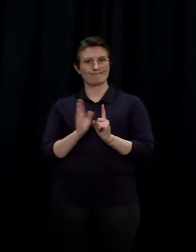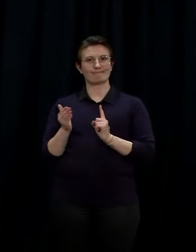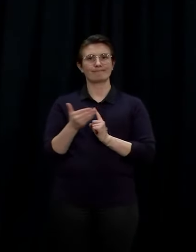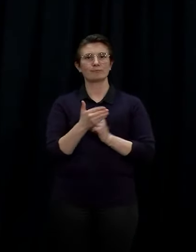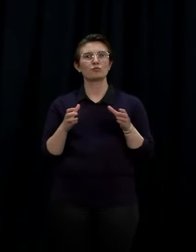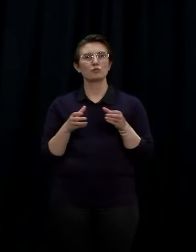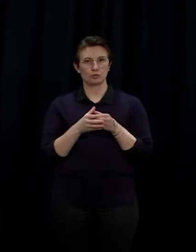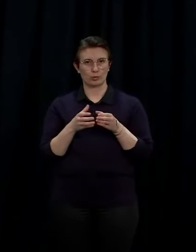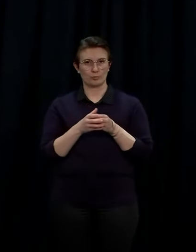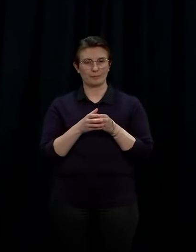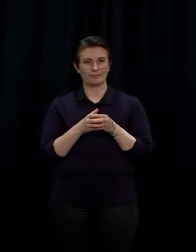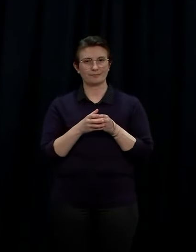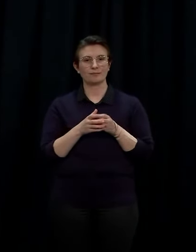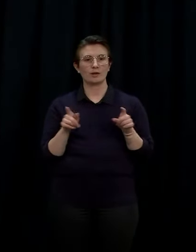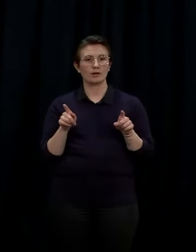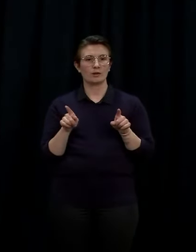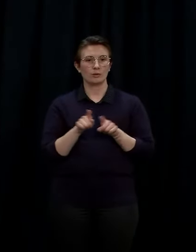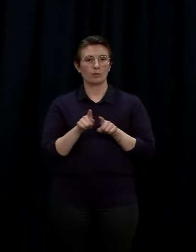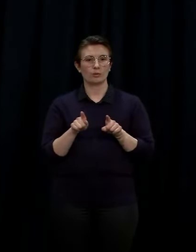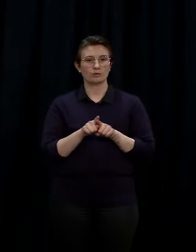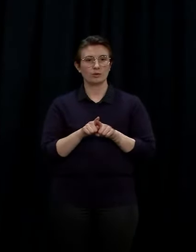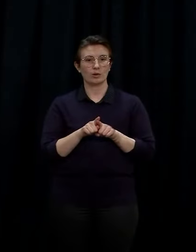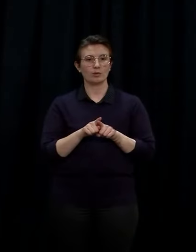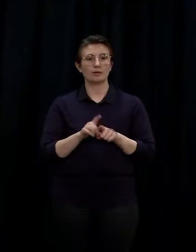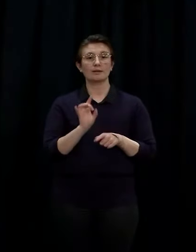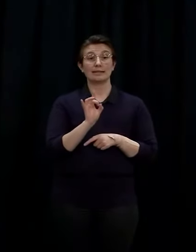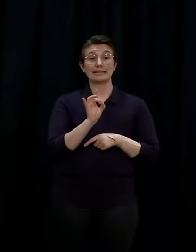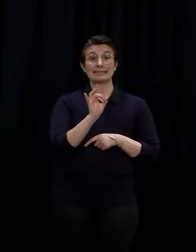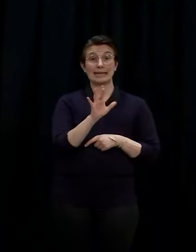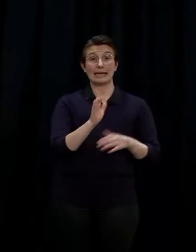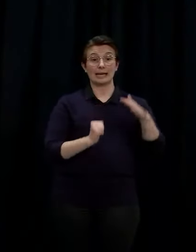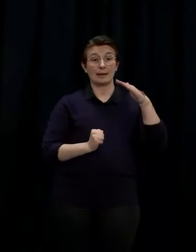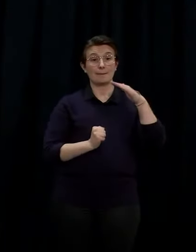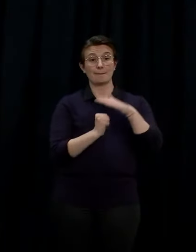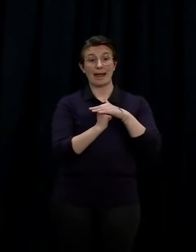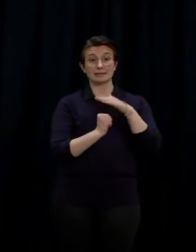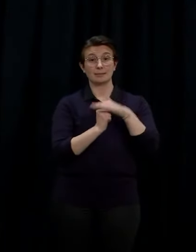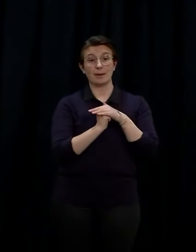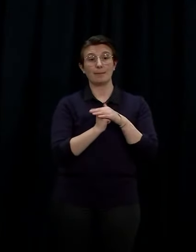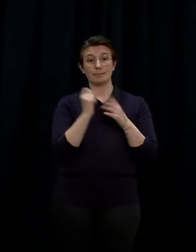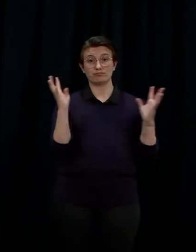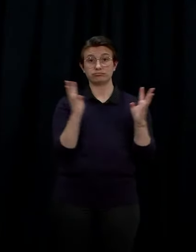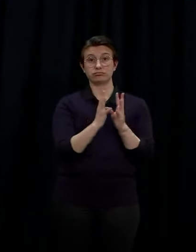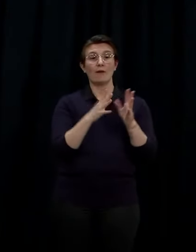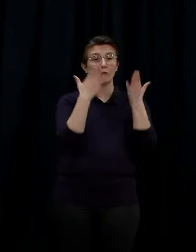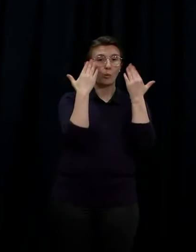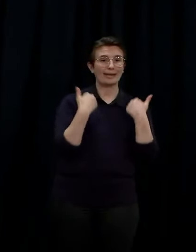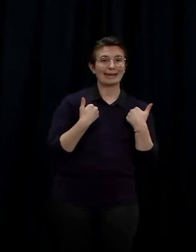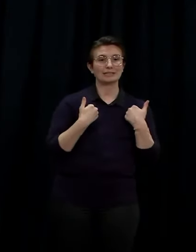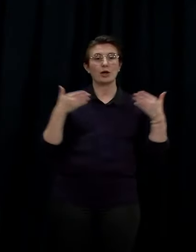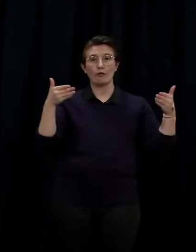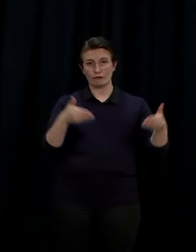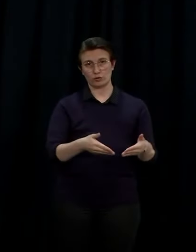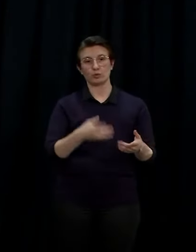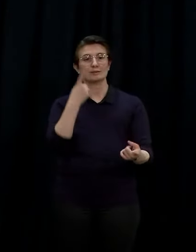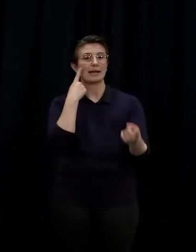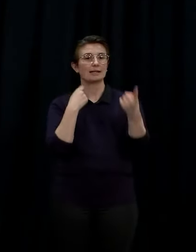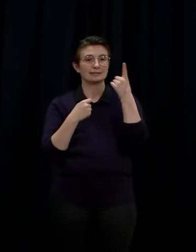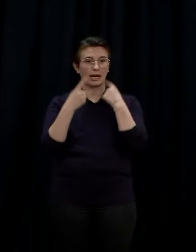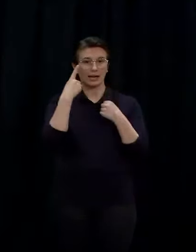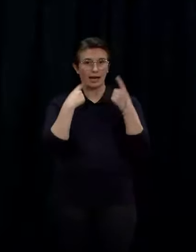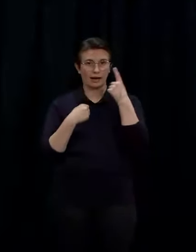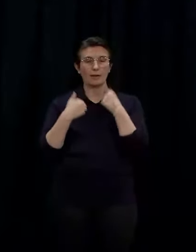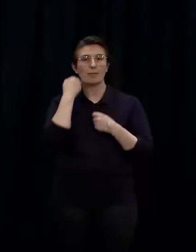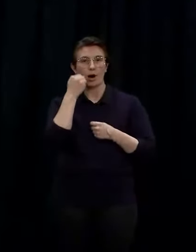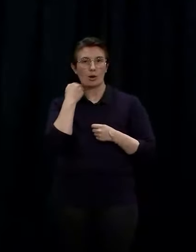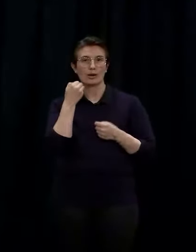well. Mask wearing is mandatory for workers in any business and services that are open and outwardly facing. The same goes for customers. If you're